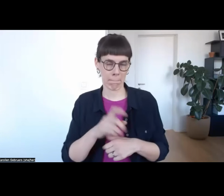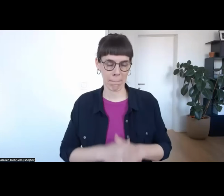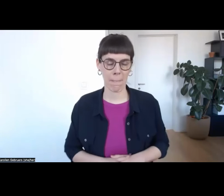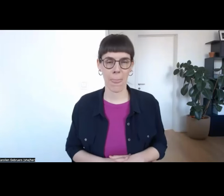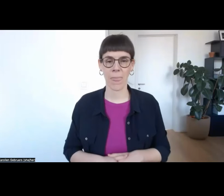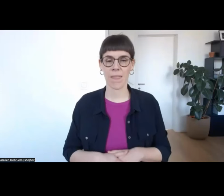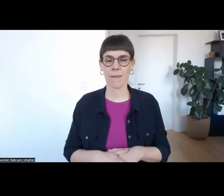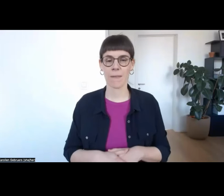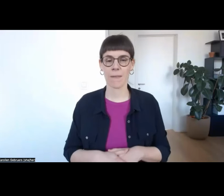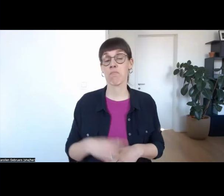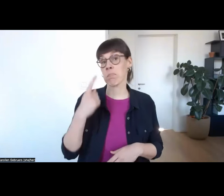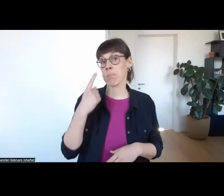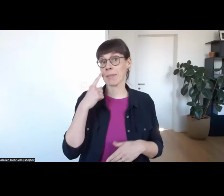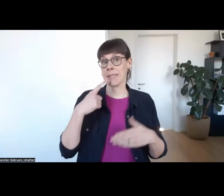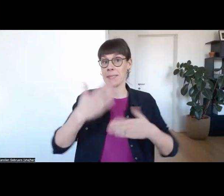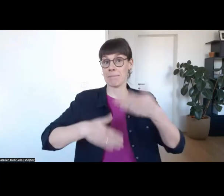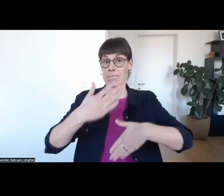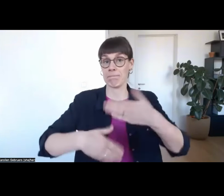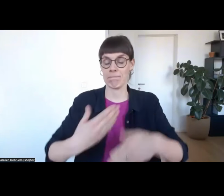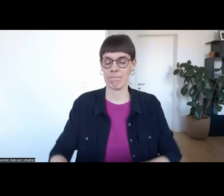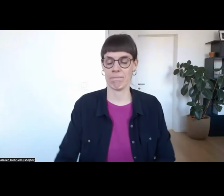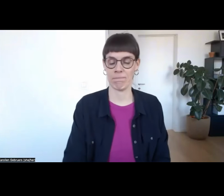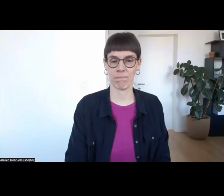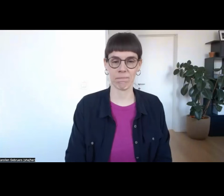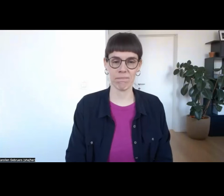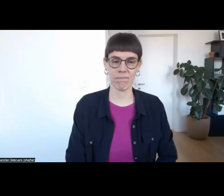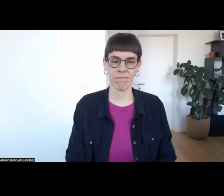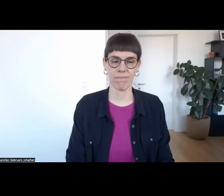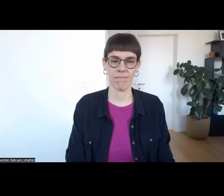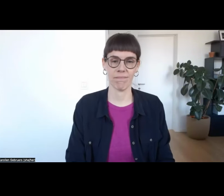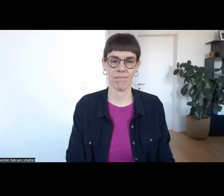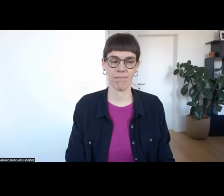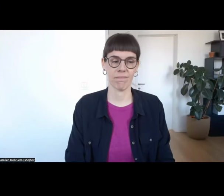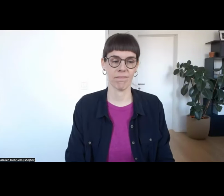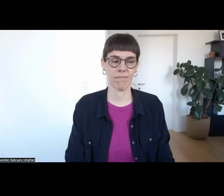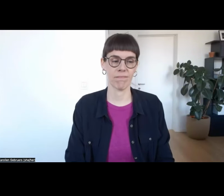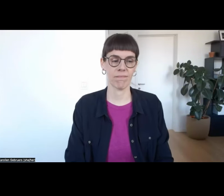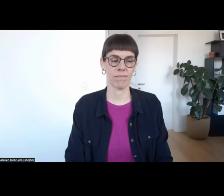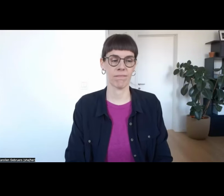in positions of control or dominance in conference interpreting settings.